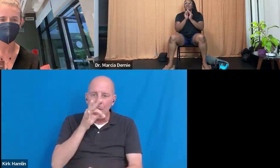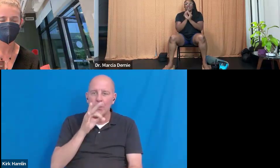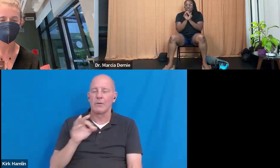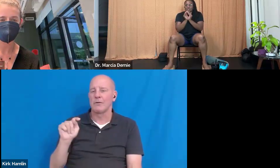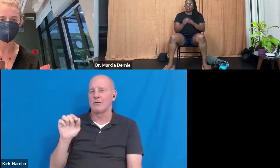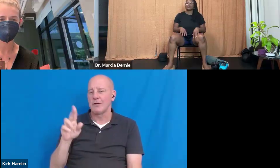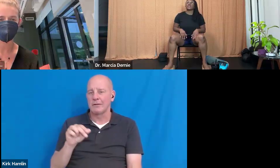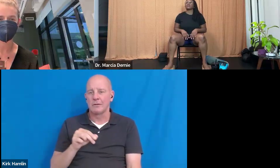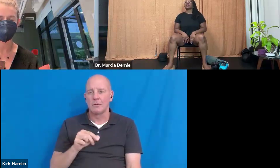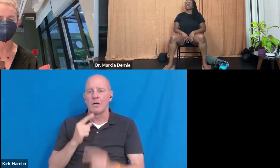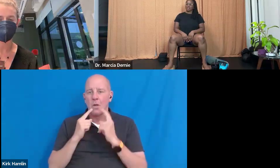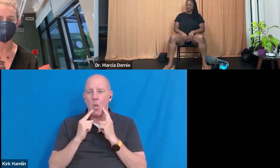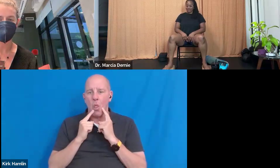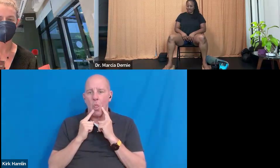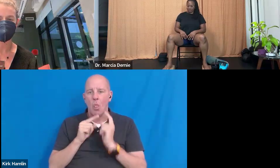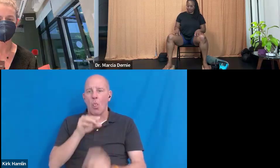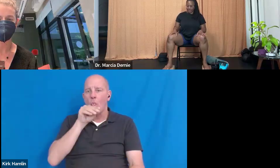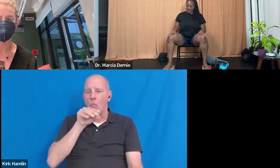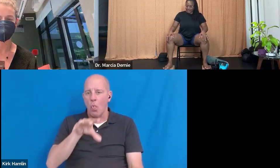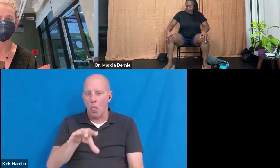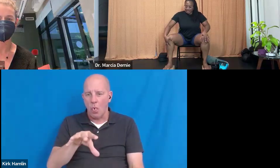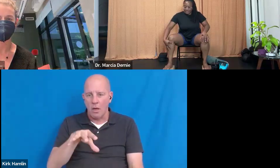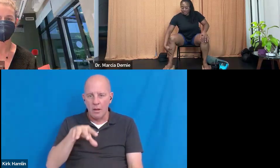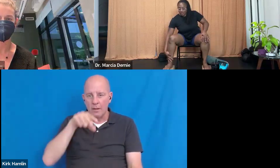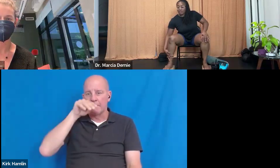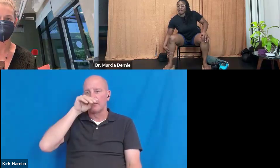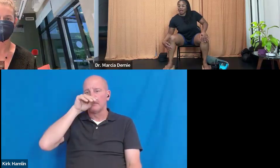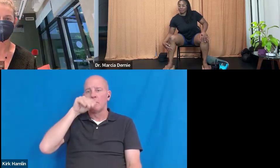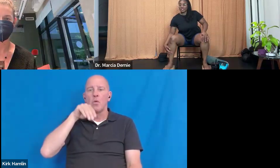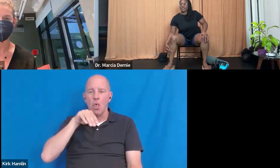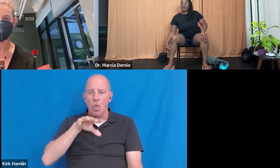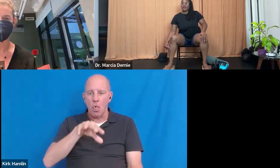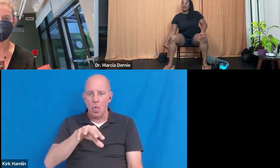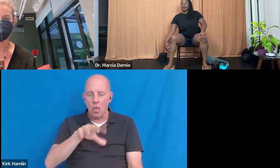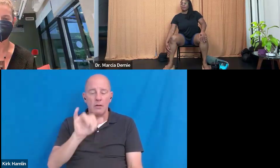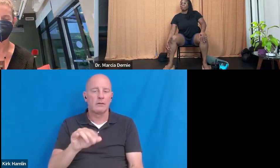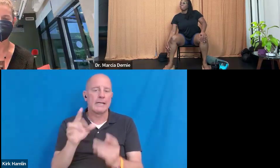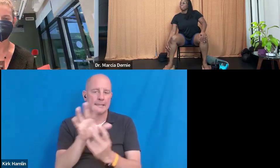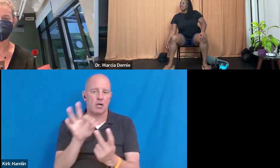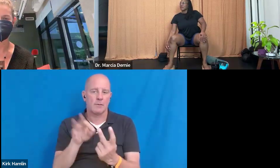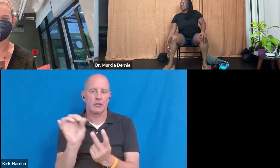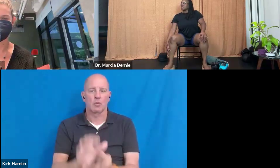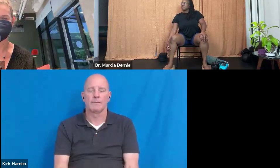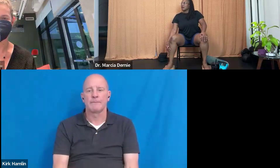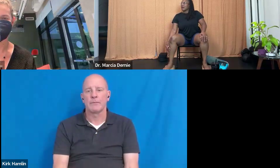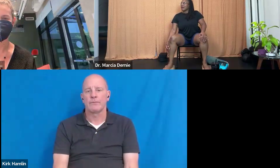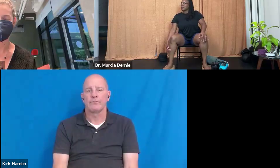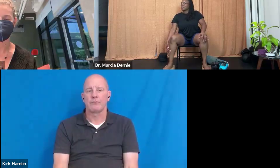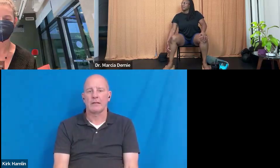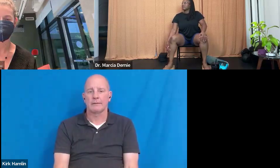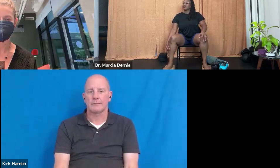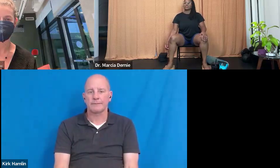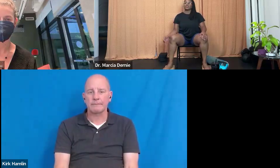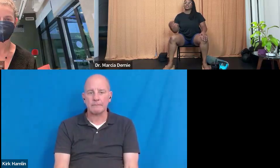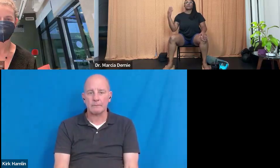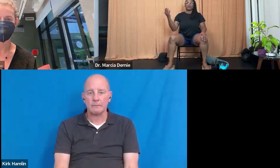tongue is making a little tunnel and you breathe out through that. So that's also an option. I do